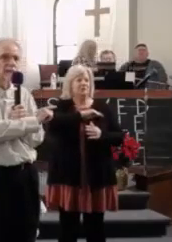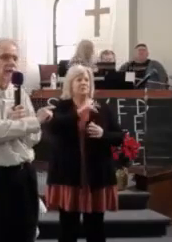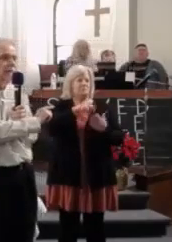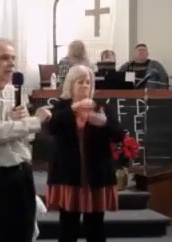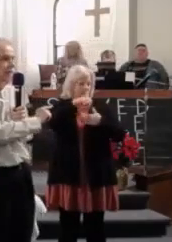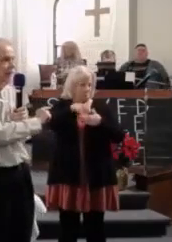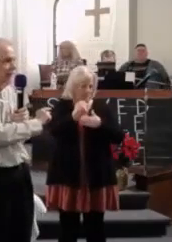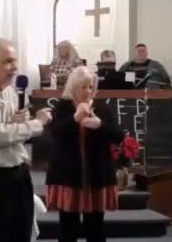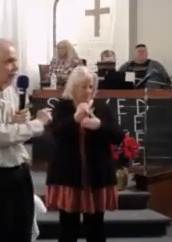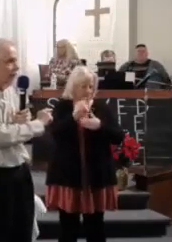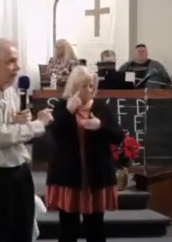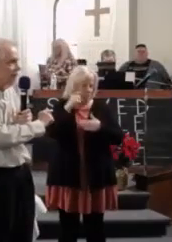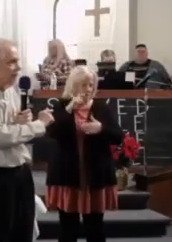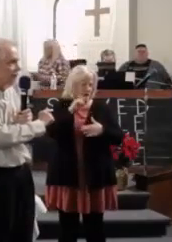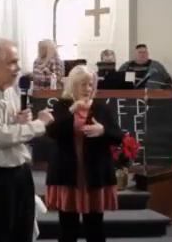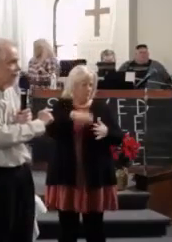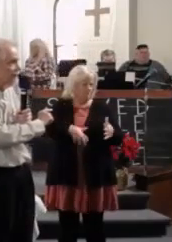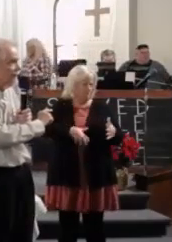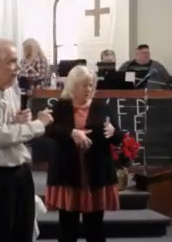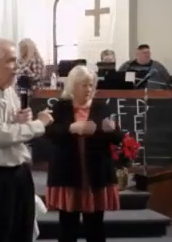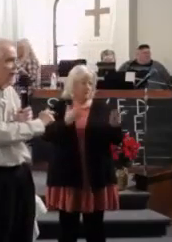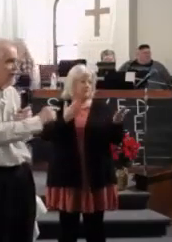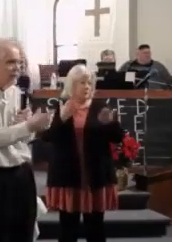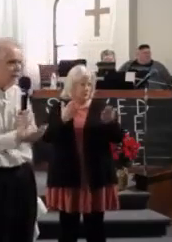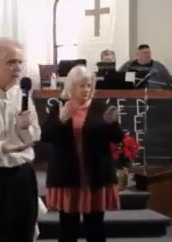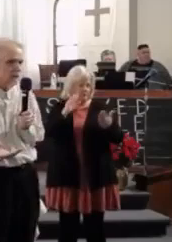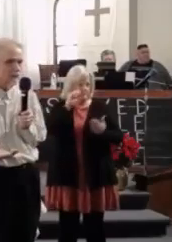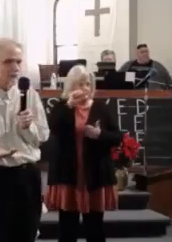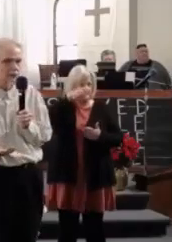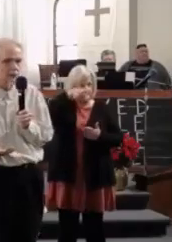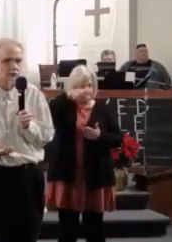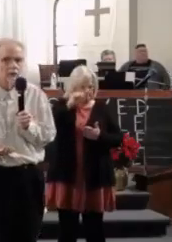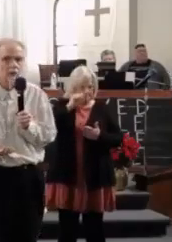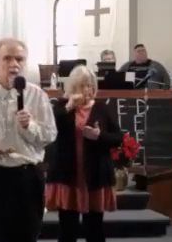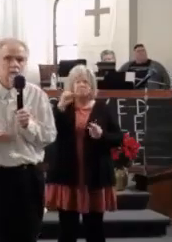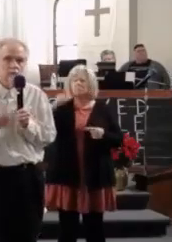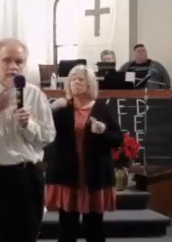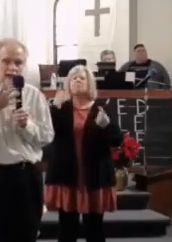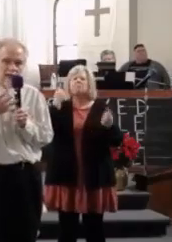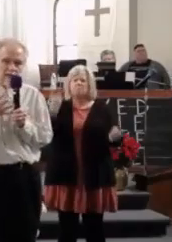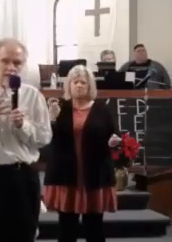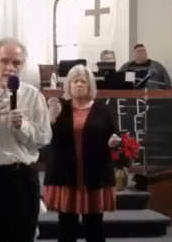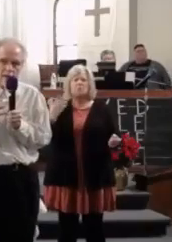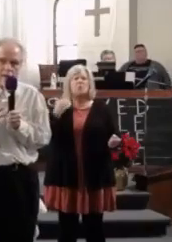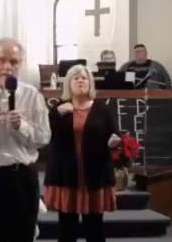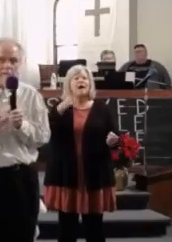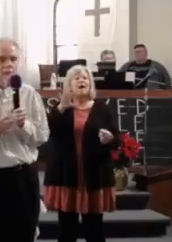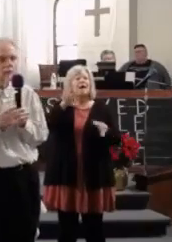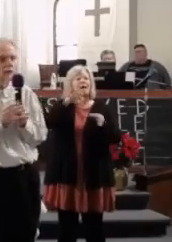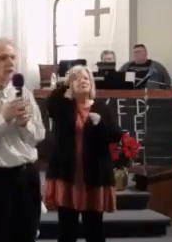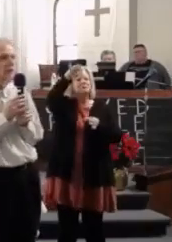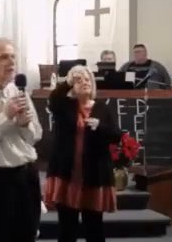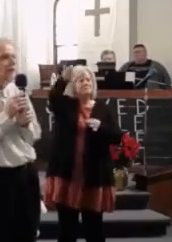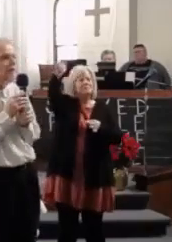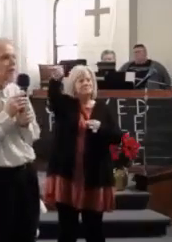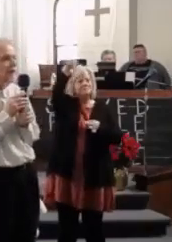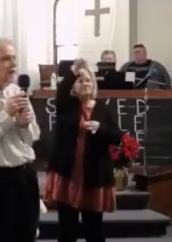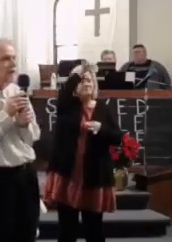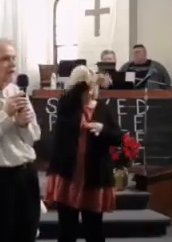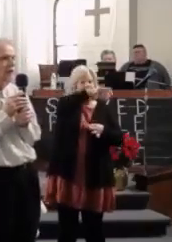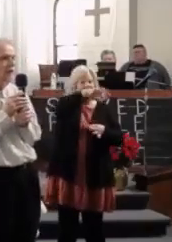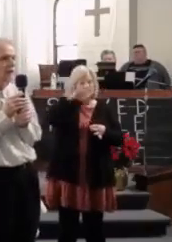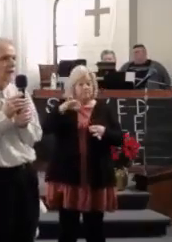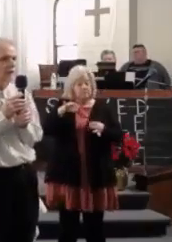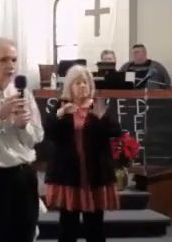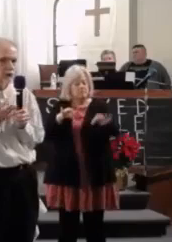time. It represents Akron Pregnancy Services. We've done for several years, we've put tags on there that represent things that they could